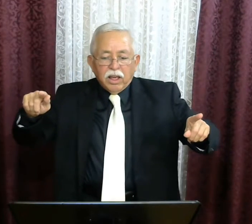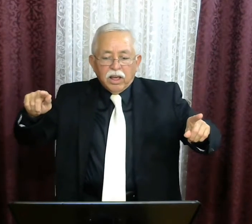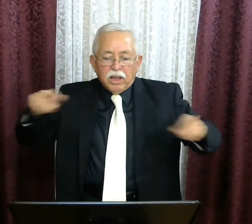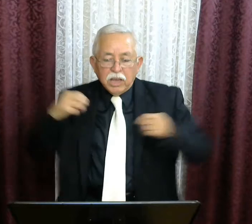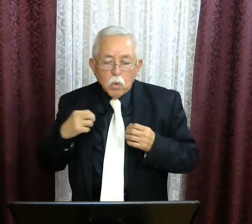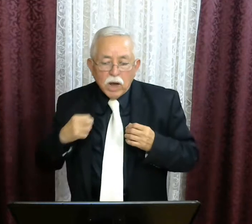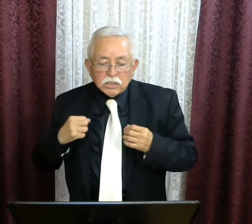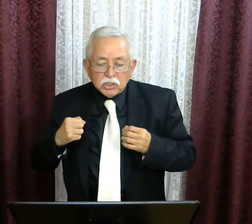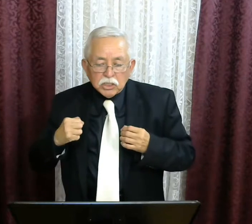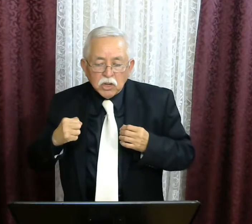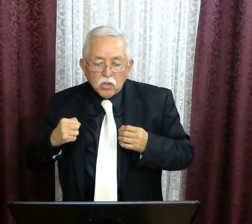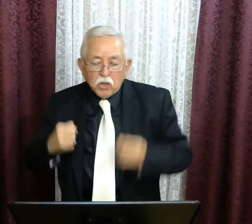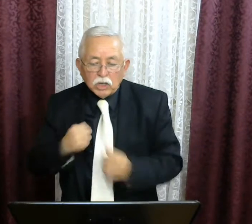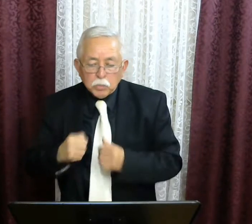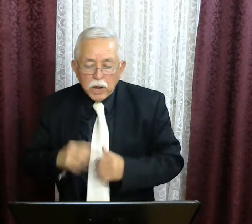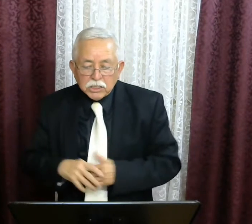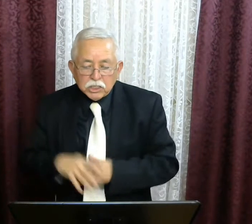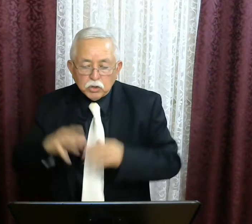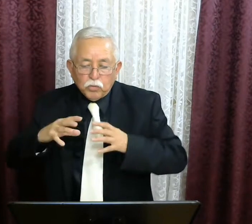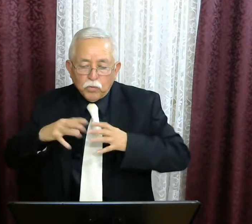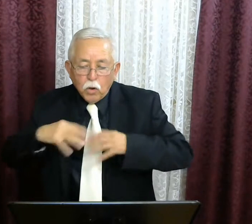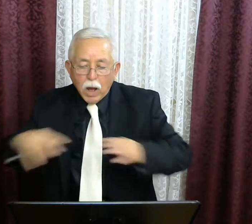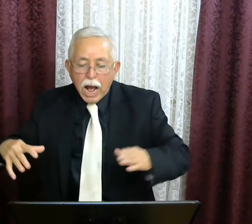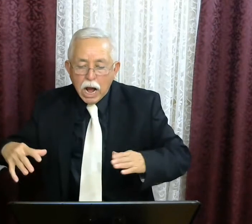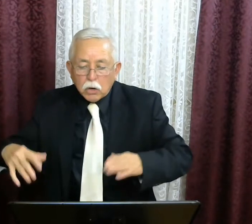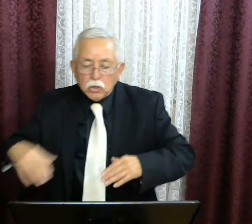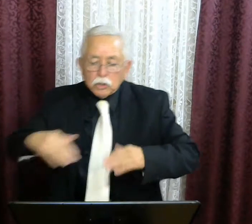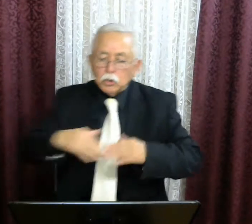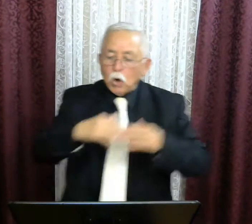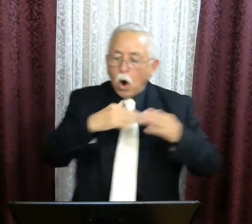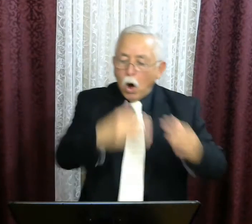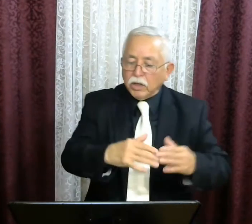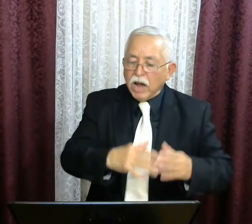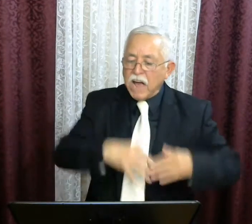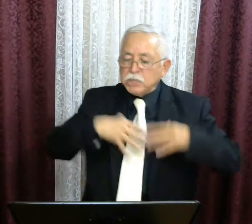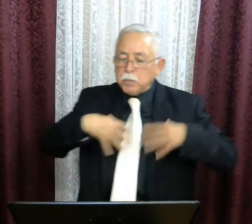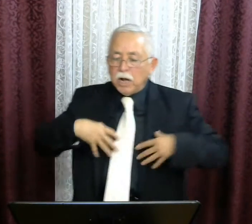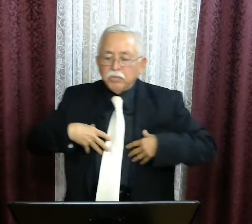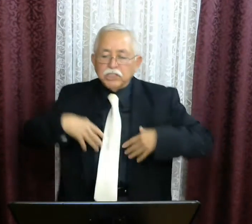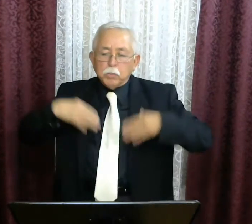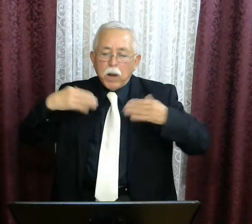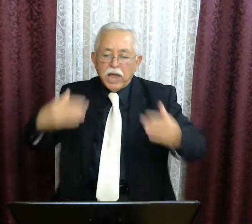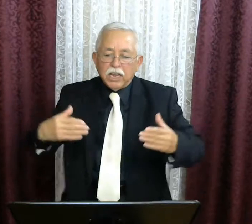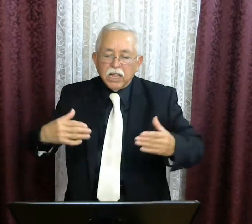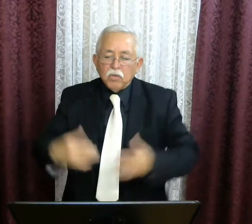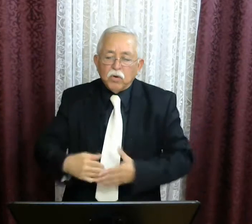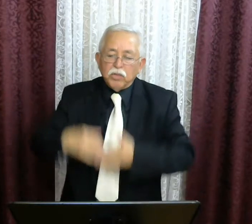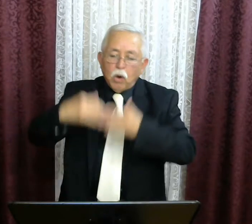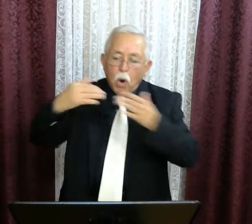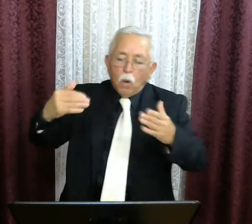he wants those blessings to flow out to others as part of his plan for the whole